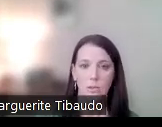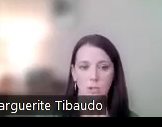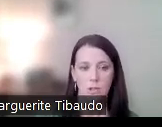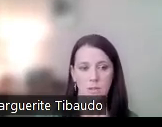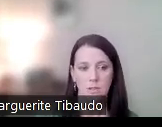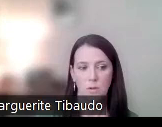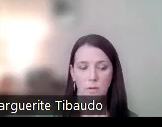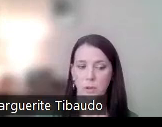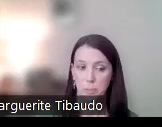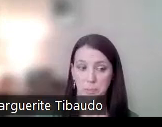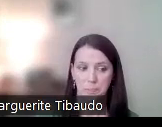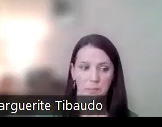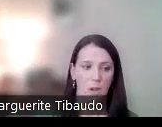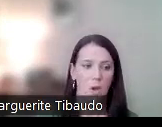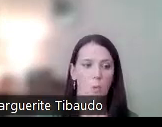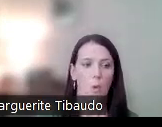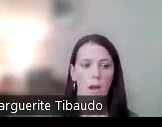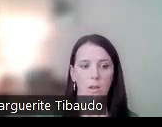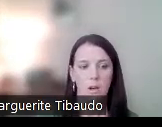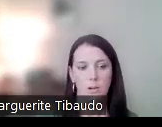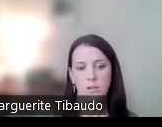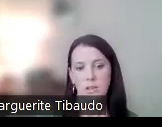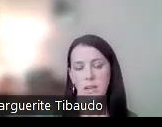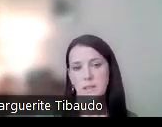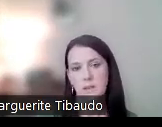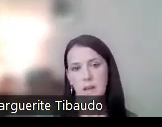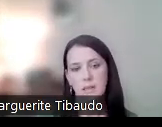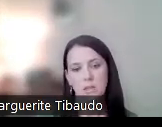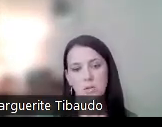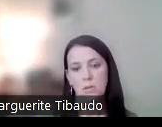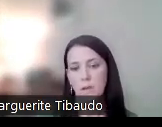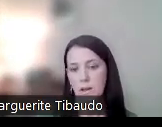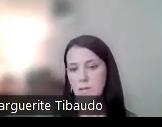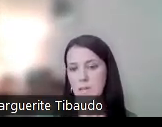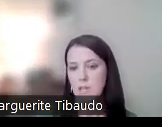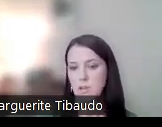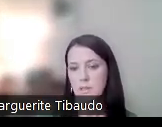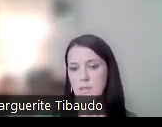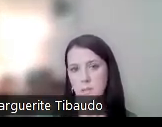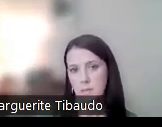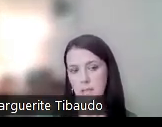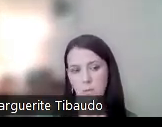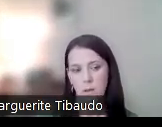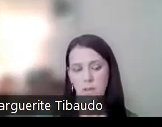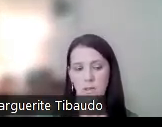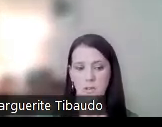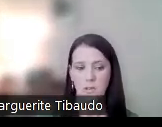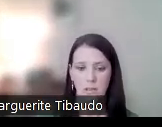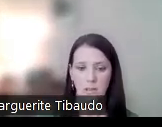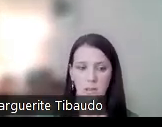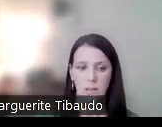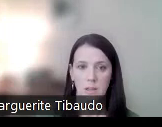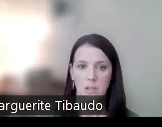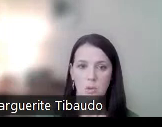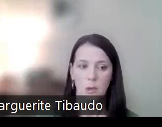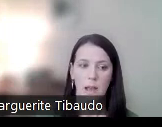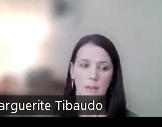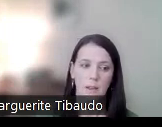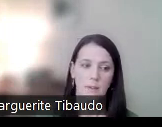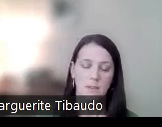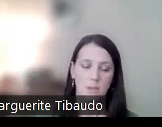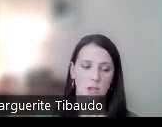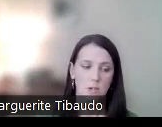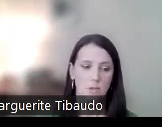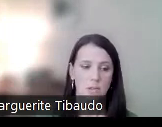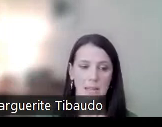In conclusion of this overview, while our understanding of CVI continues to evolve, the issue of accessibility is well understood. So we